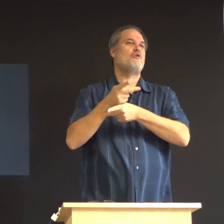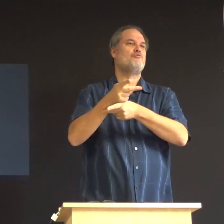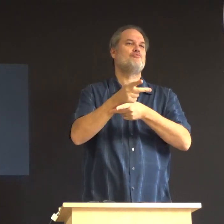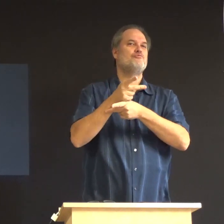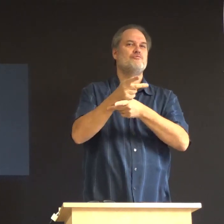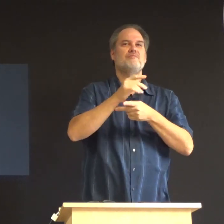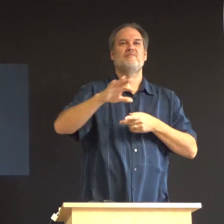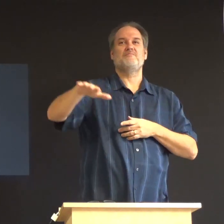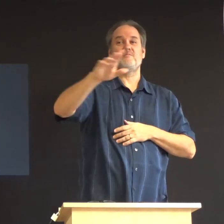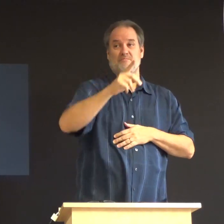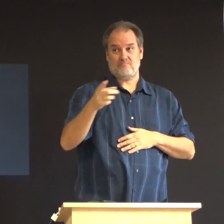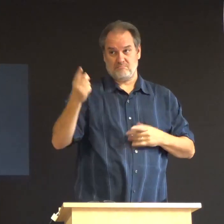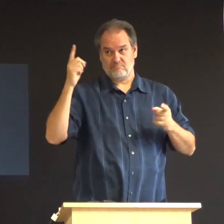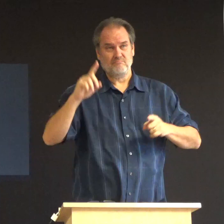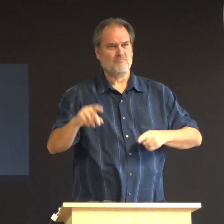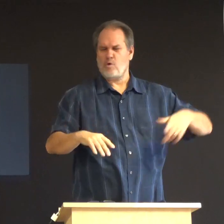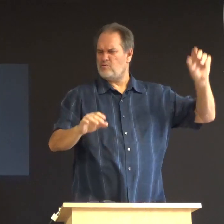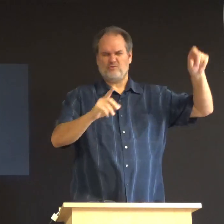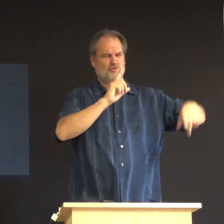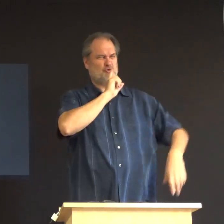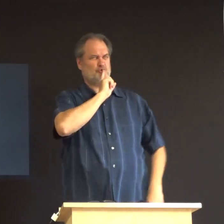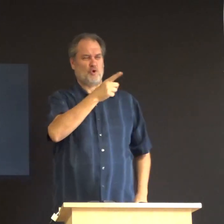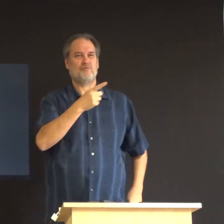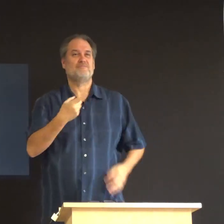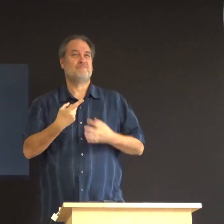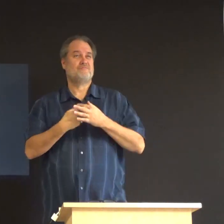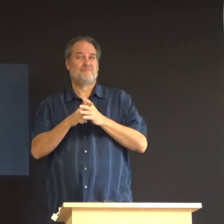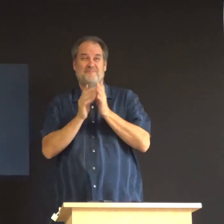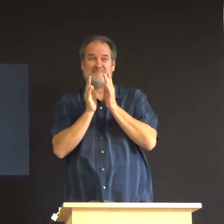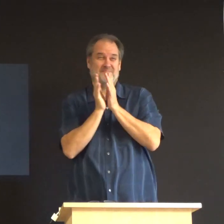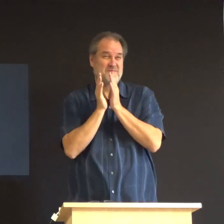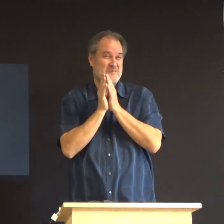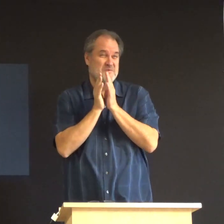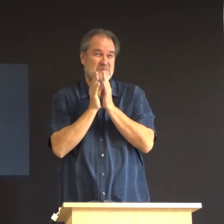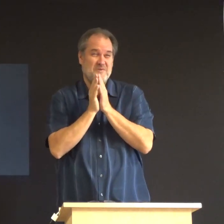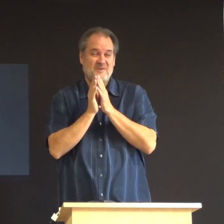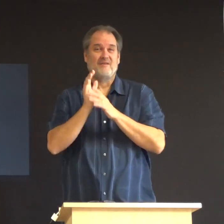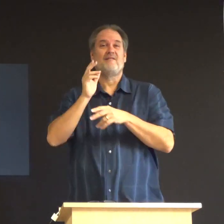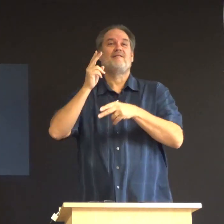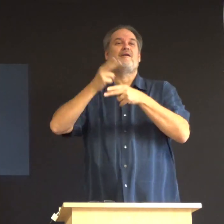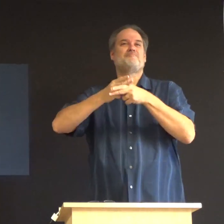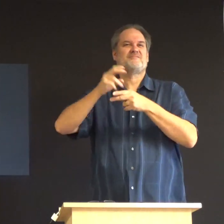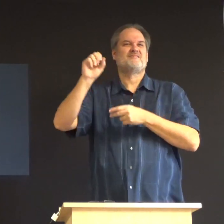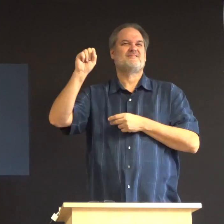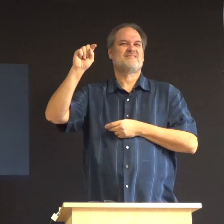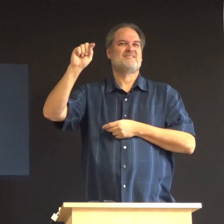do the pastoral care, okay?" I said, "Sure, okay." A really small church.